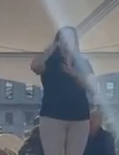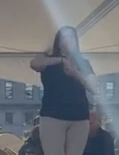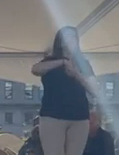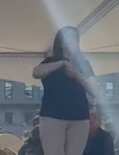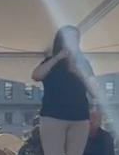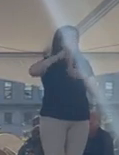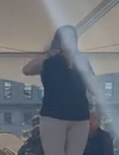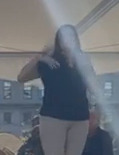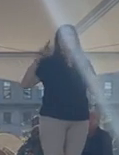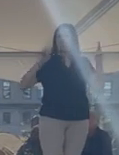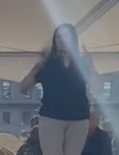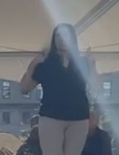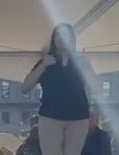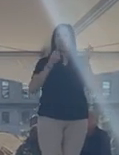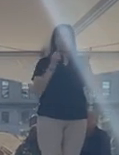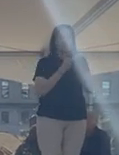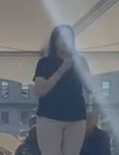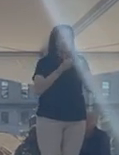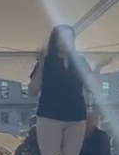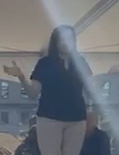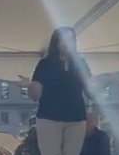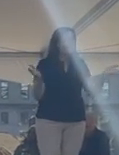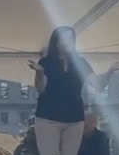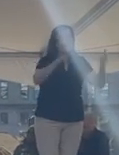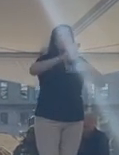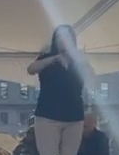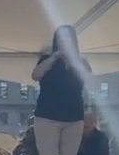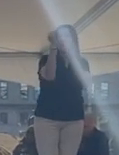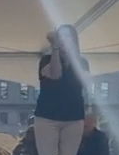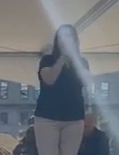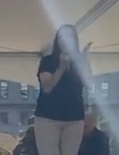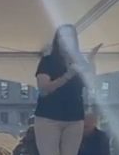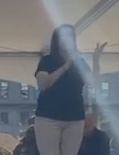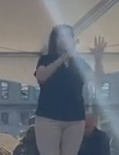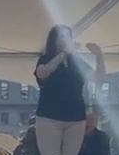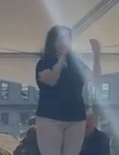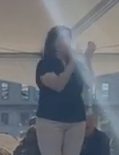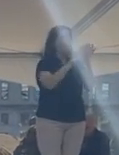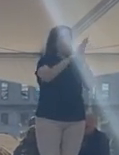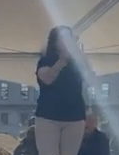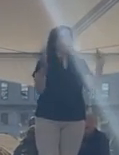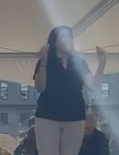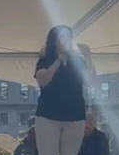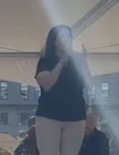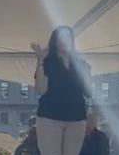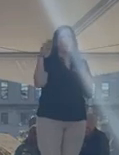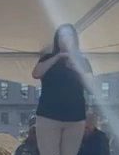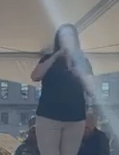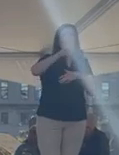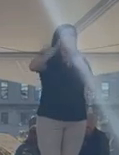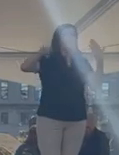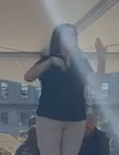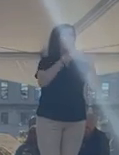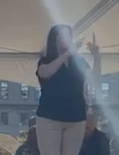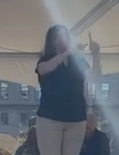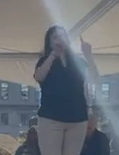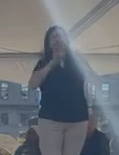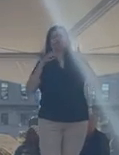should advocate for all arts organizations to be more inclusive in all aspects of